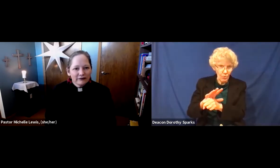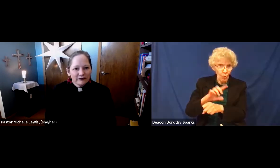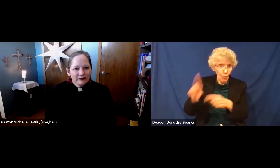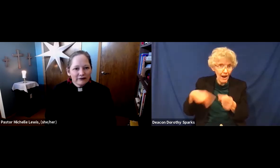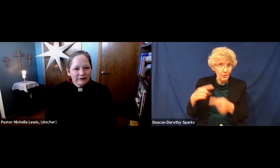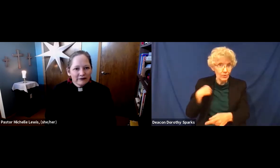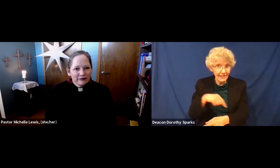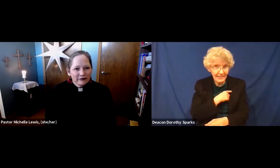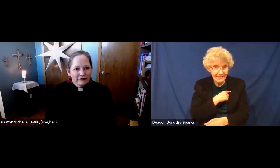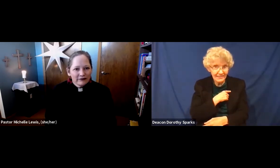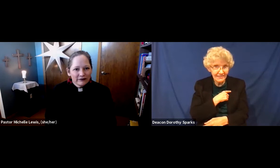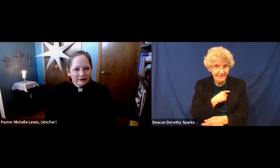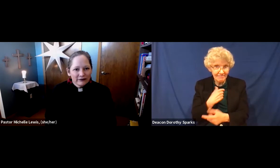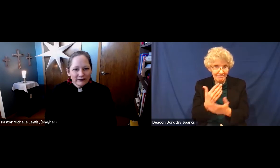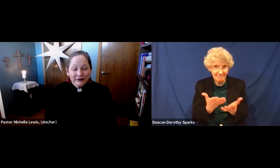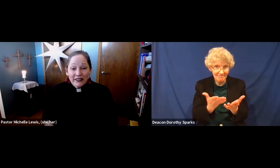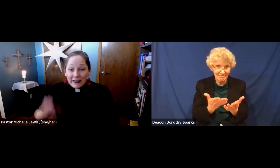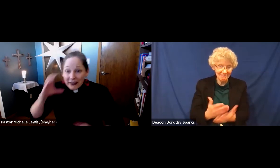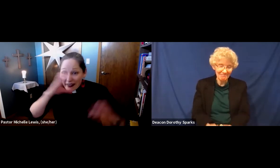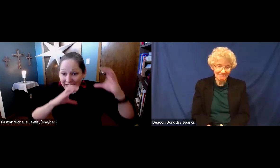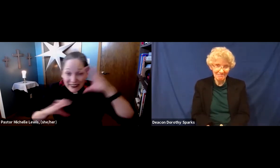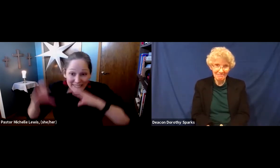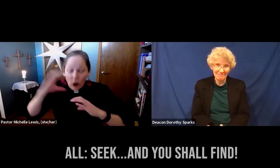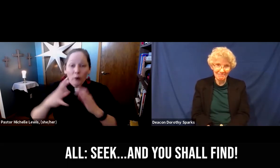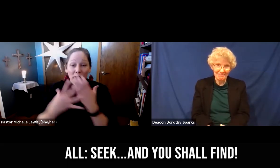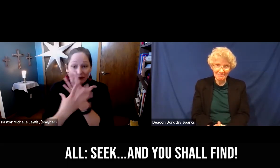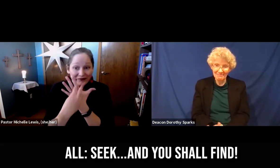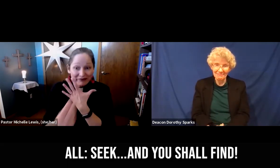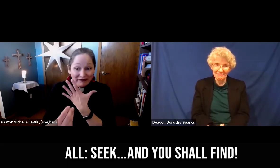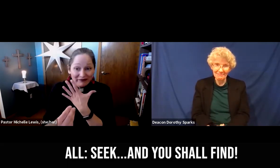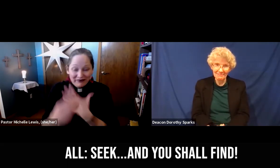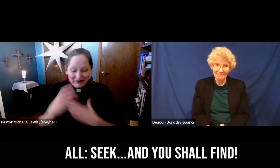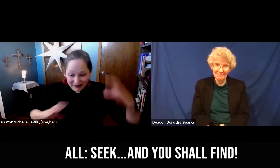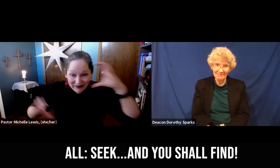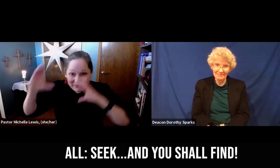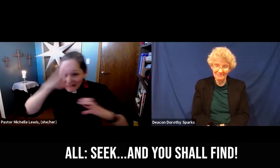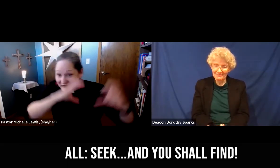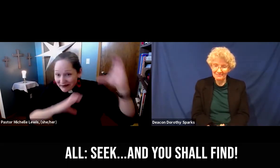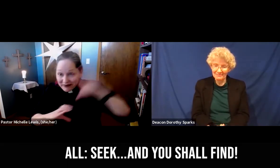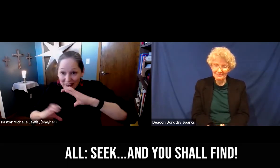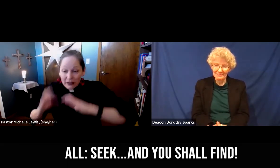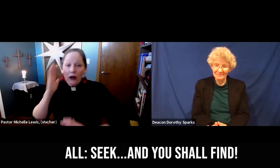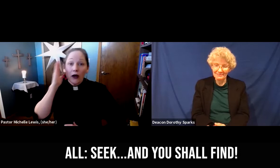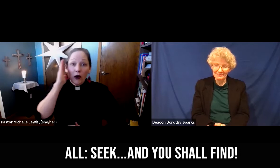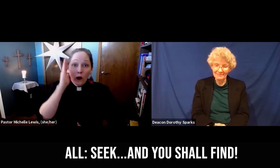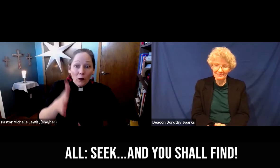Jesus promises when we seek and you shall